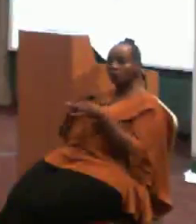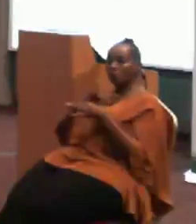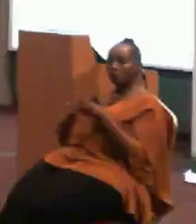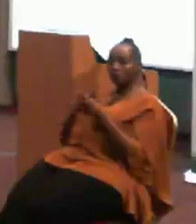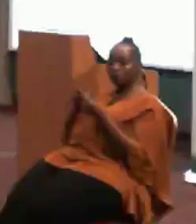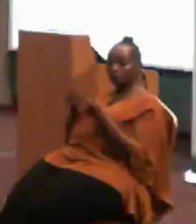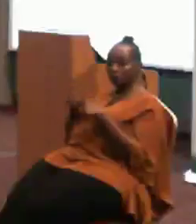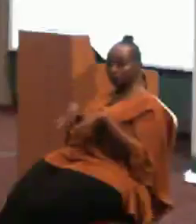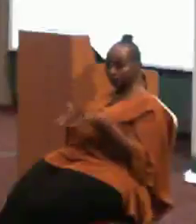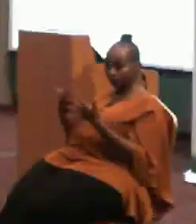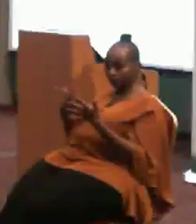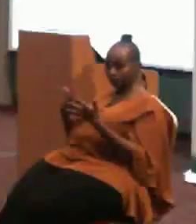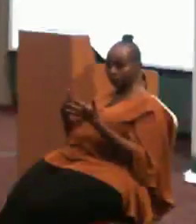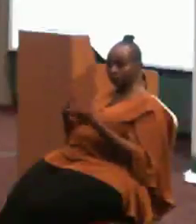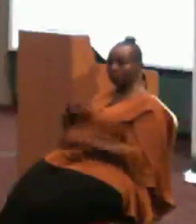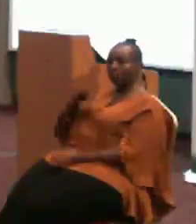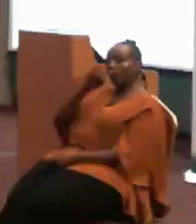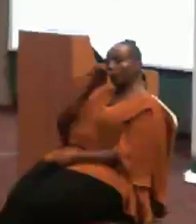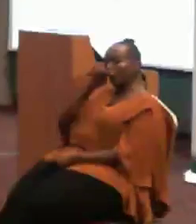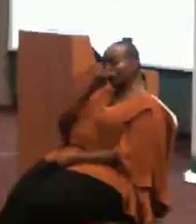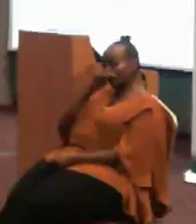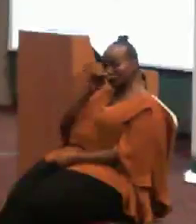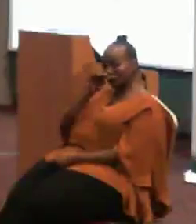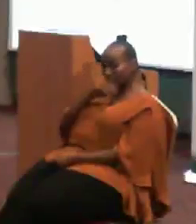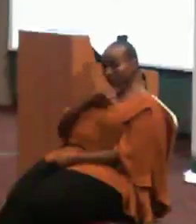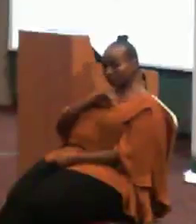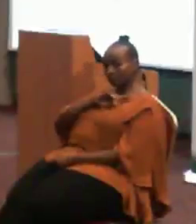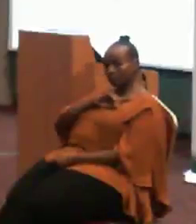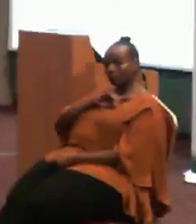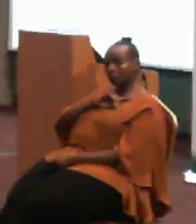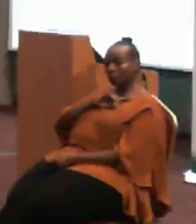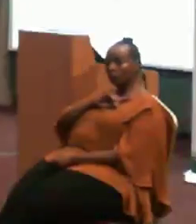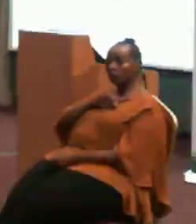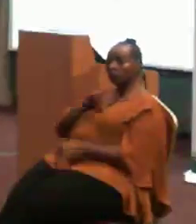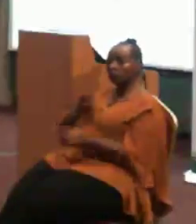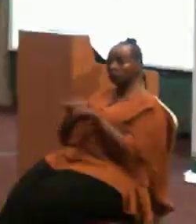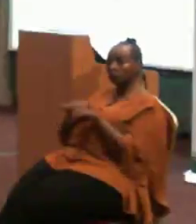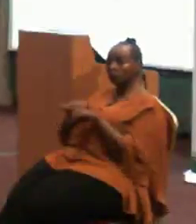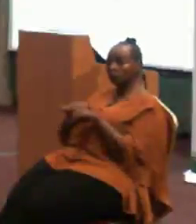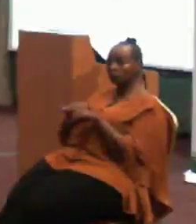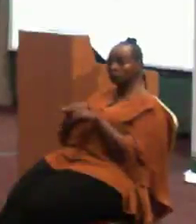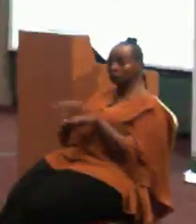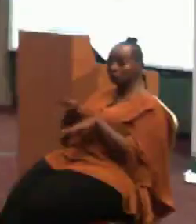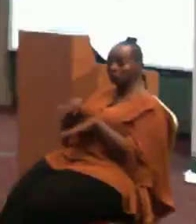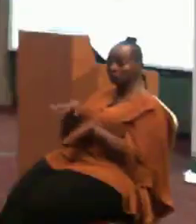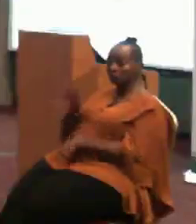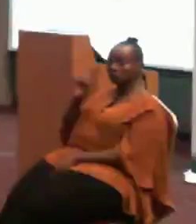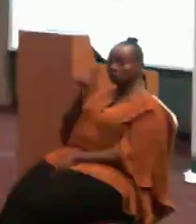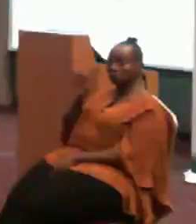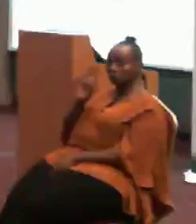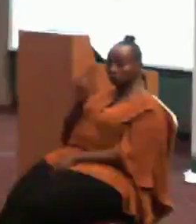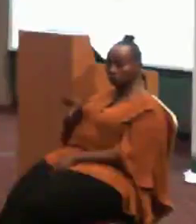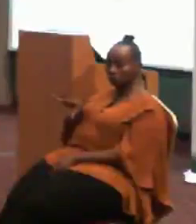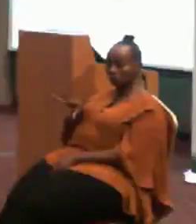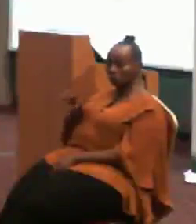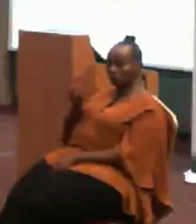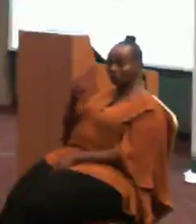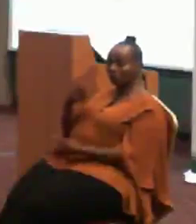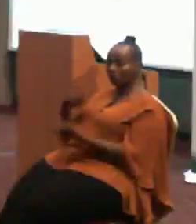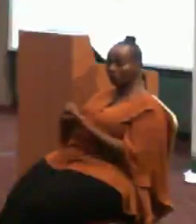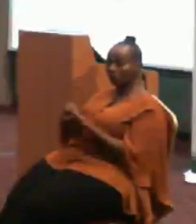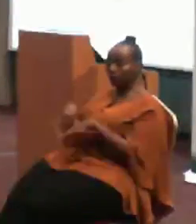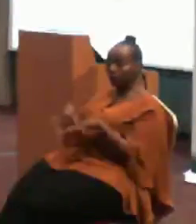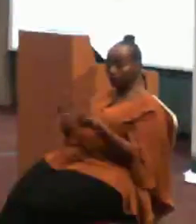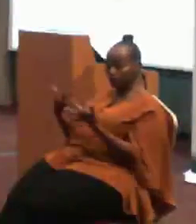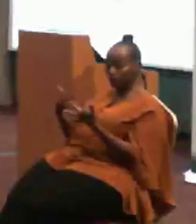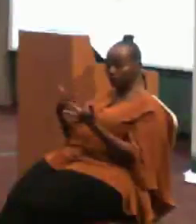why is it that other areas like Soweto, in fact, if they're not paying,